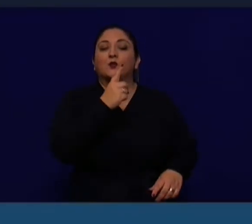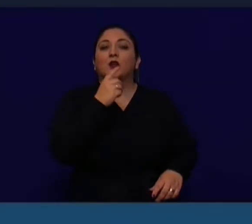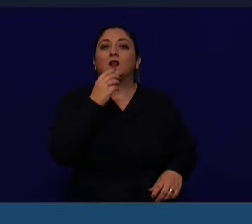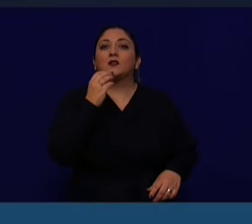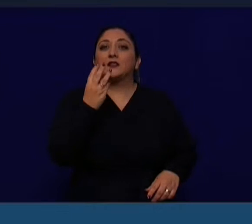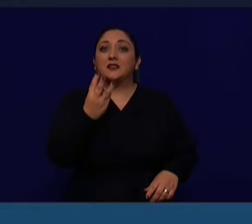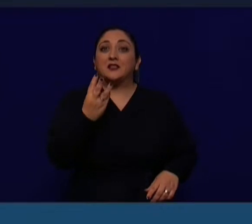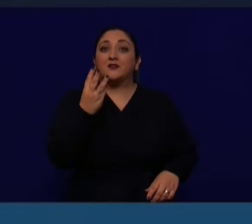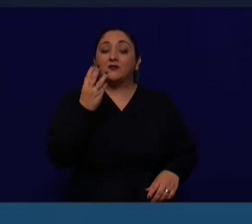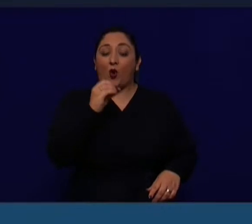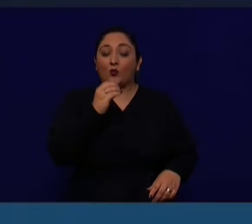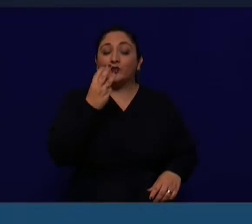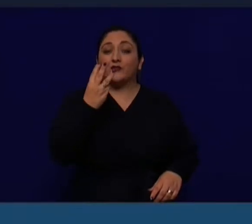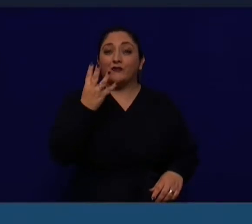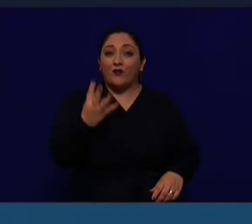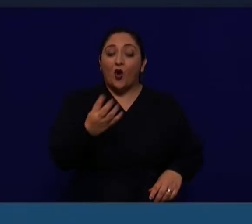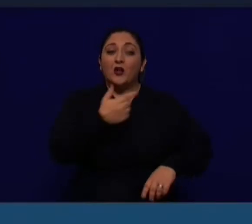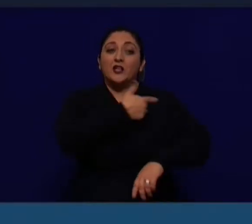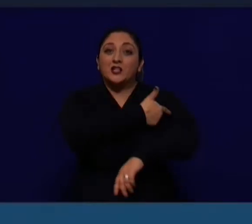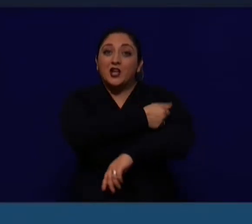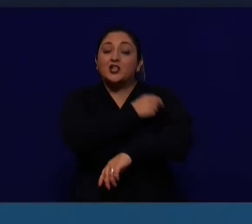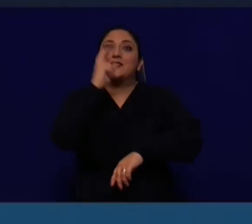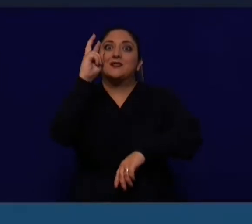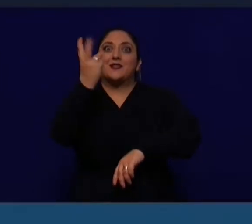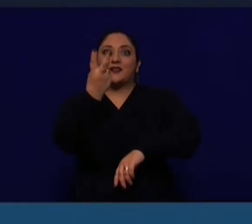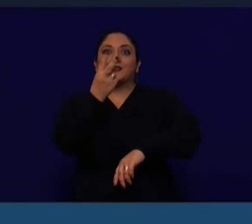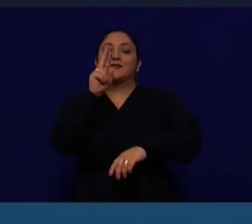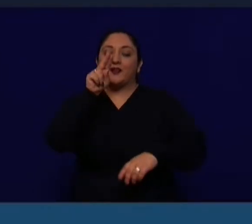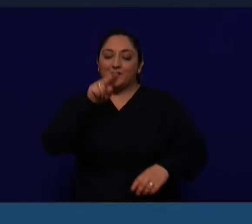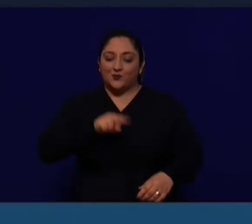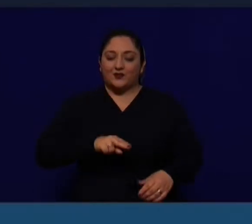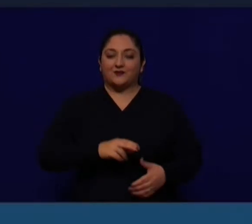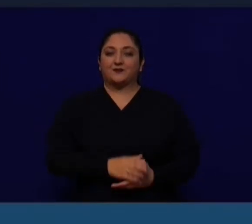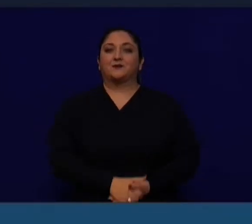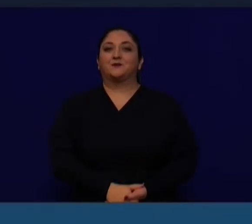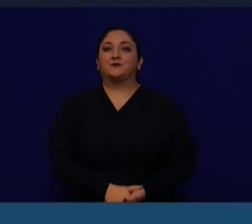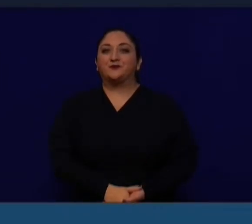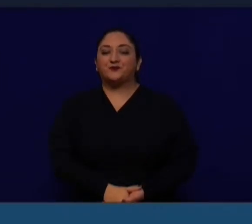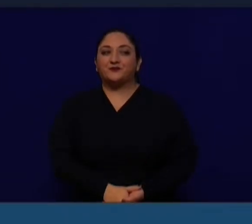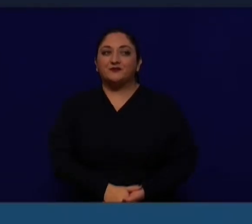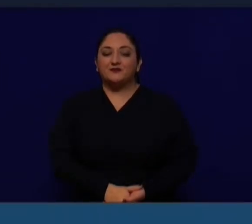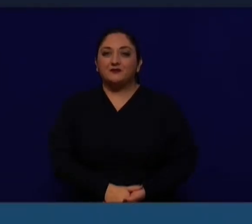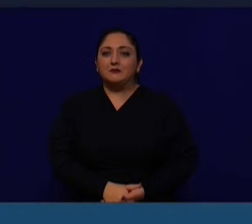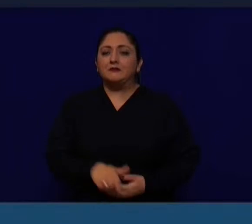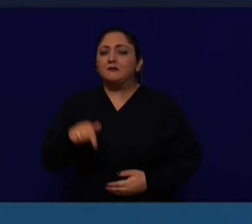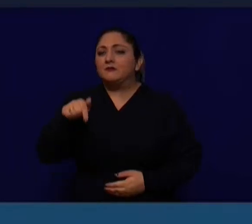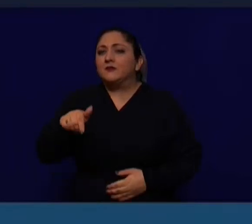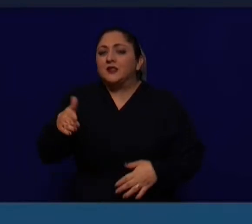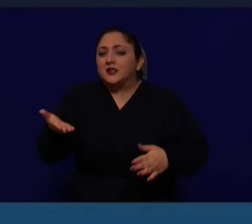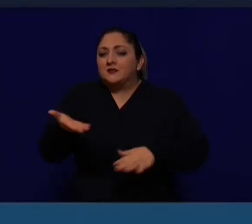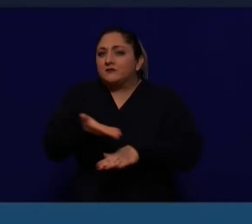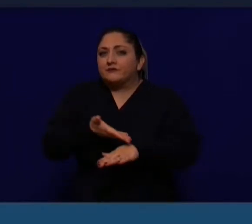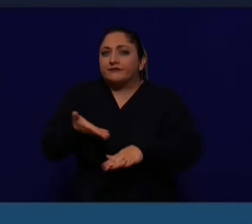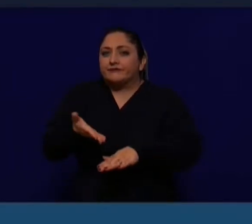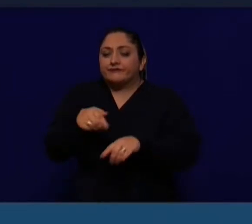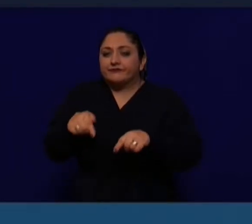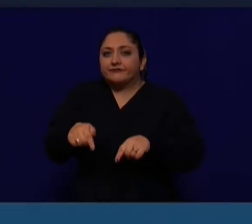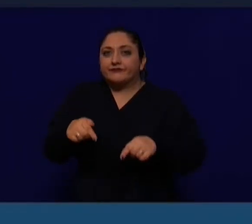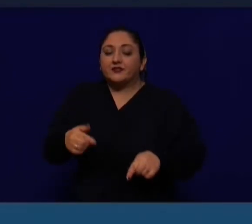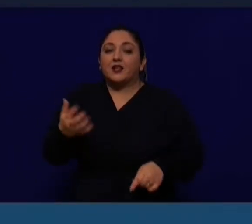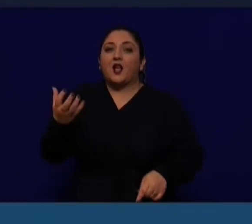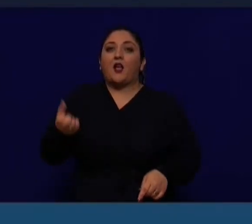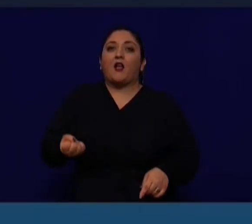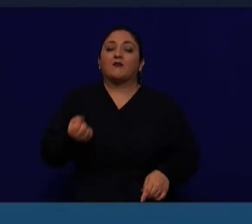31,034 persons who have been vaccinated with 2 doses. The current situation is that we have